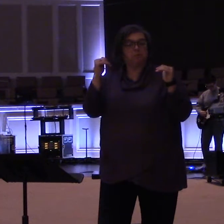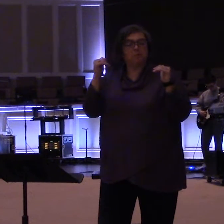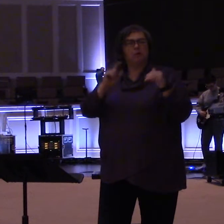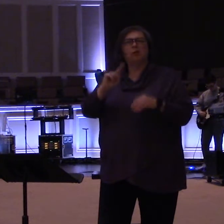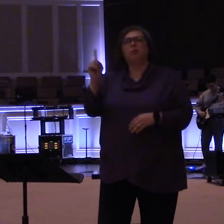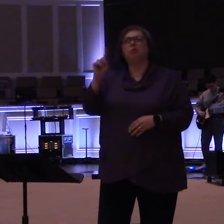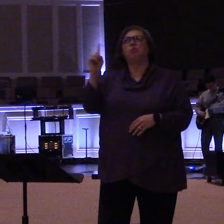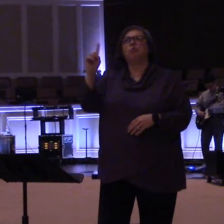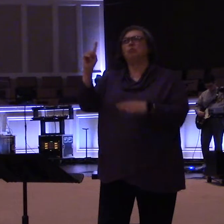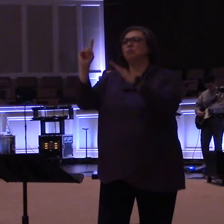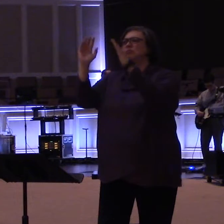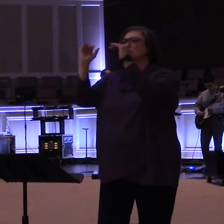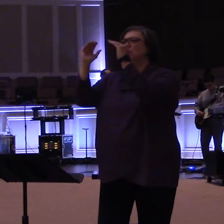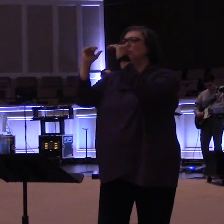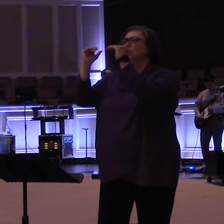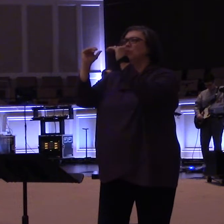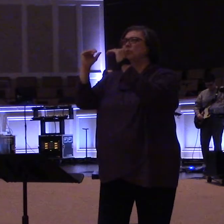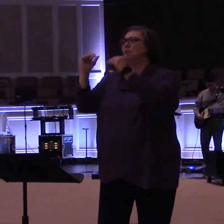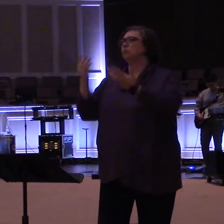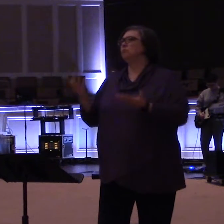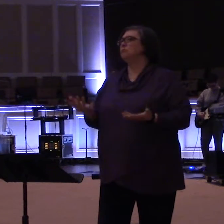Where is hope?